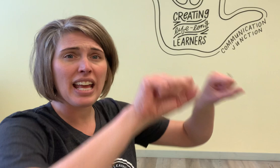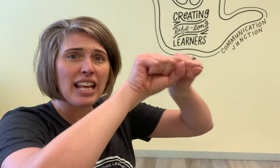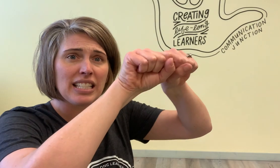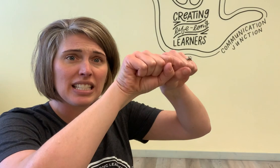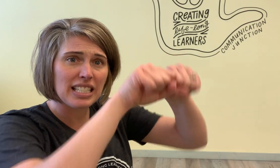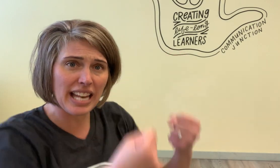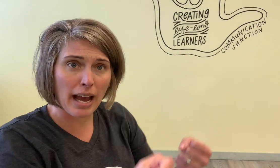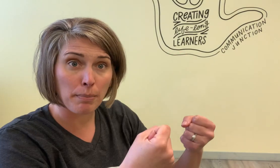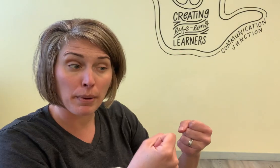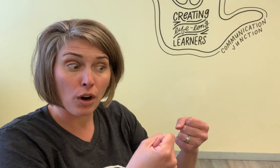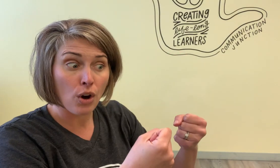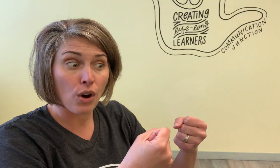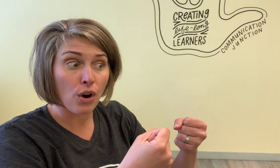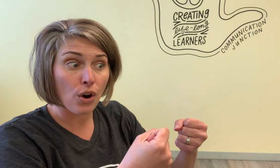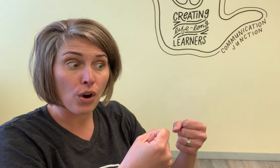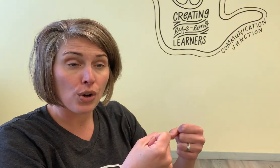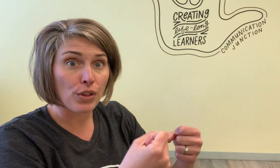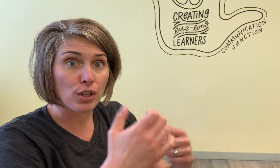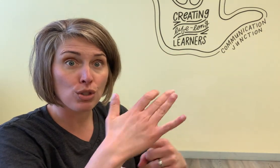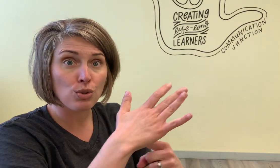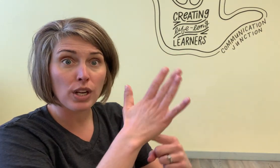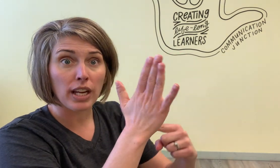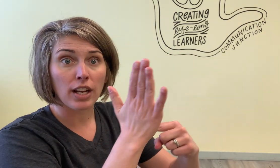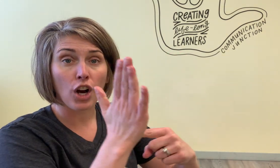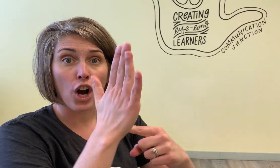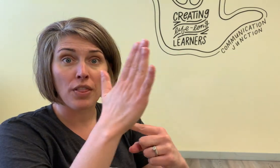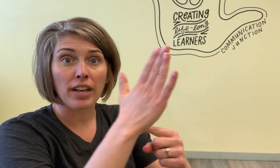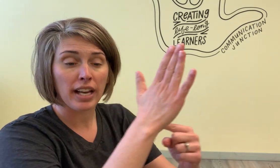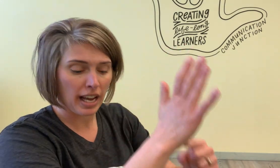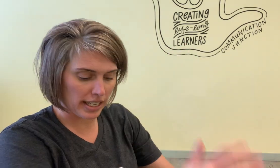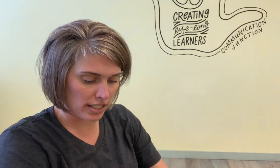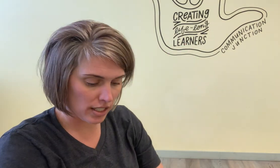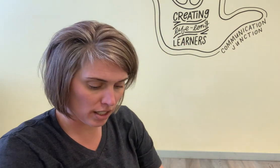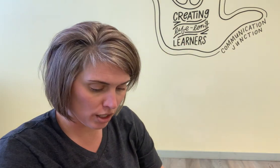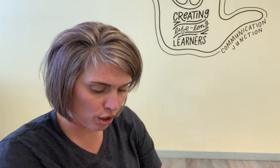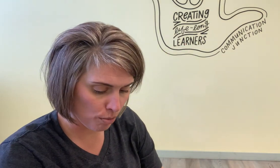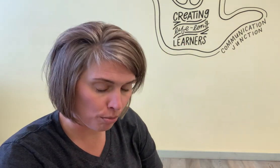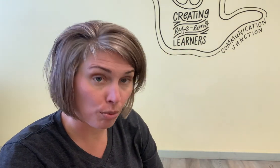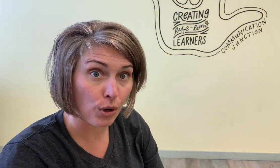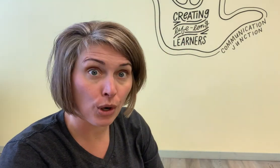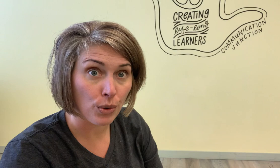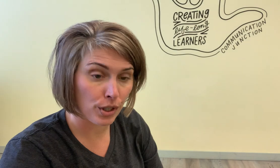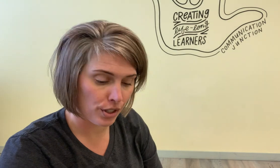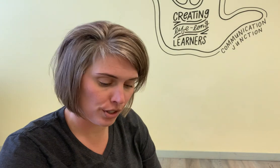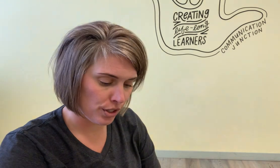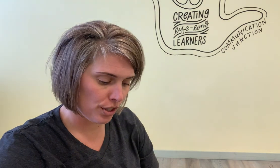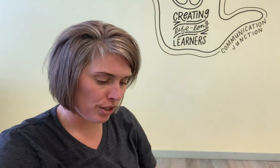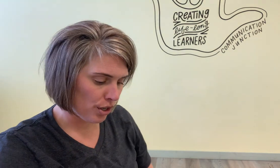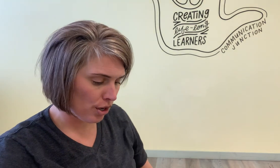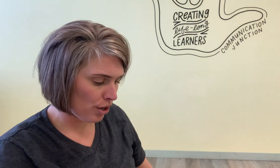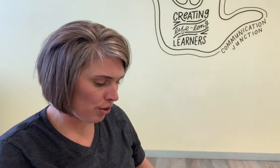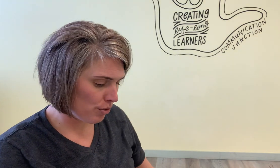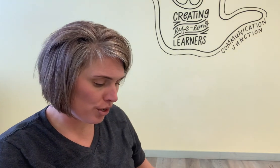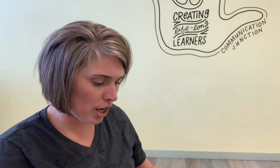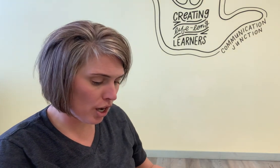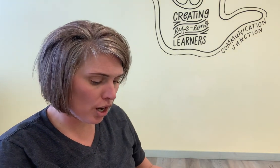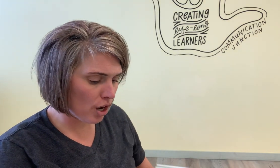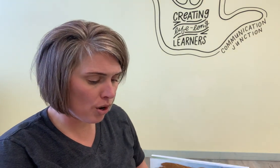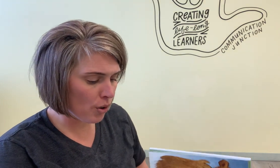Then snap! The string on the kite broke. Oh no!